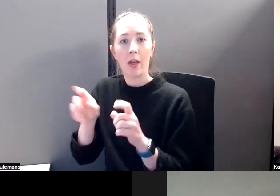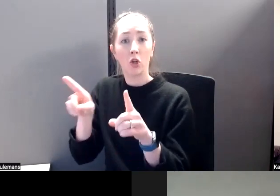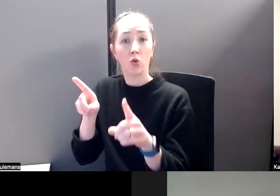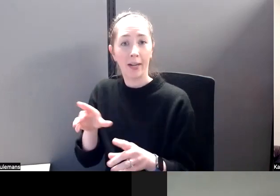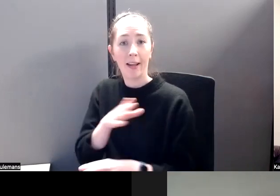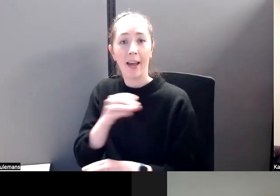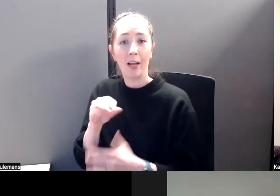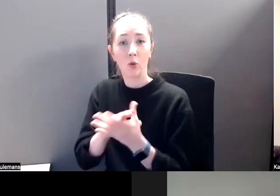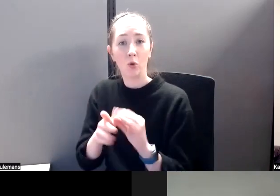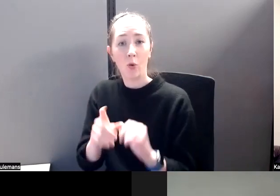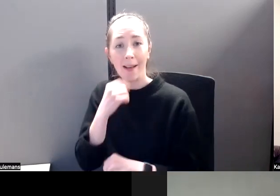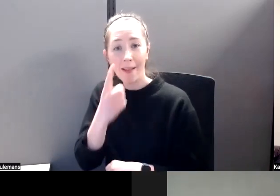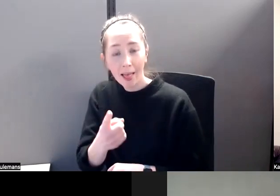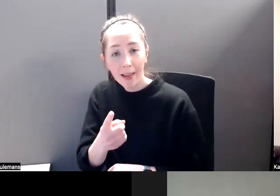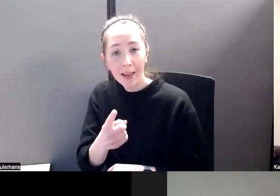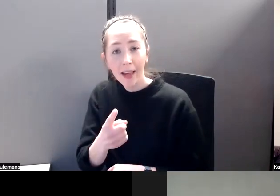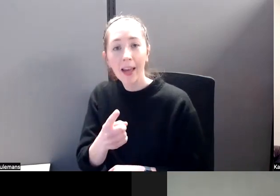and speaking through story and